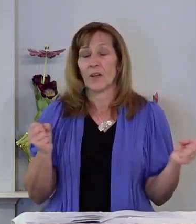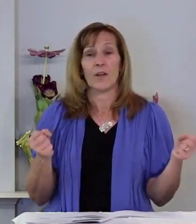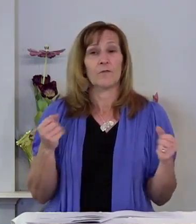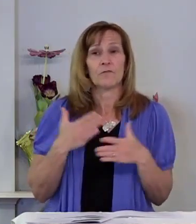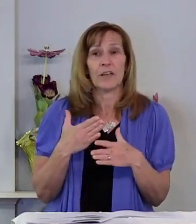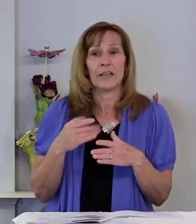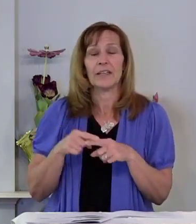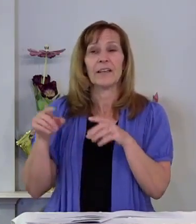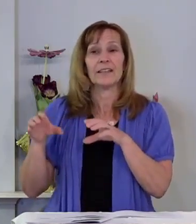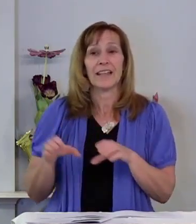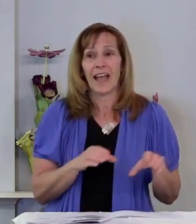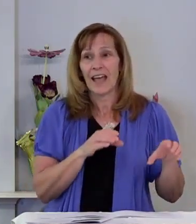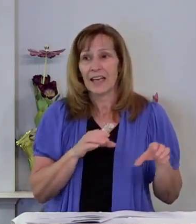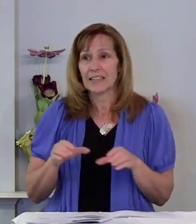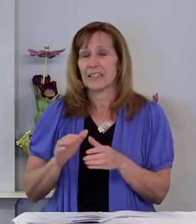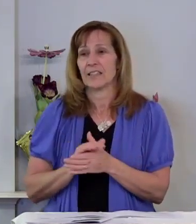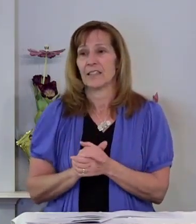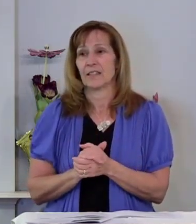afraid to act.